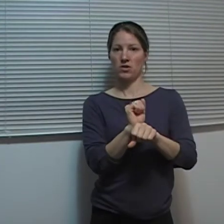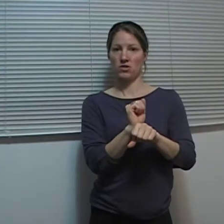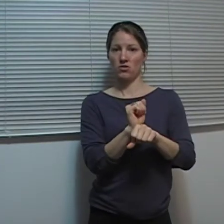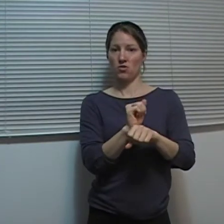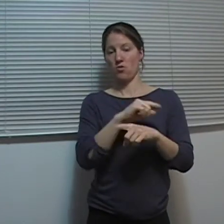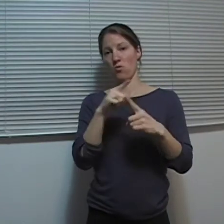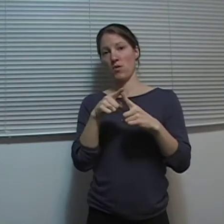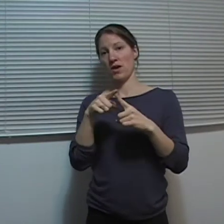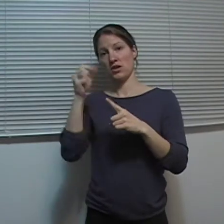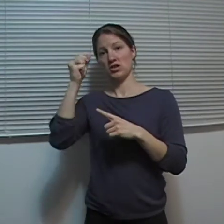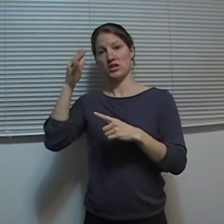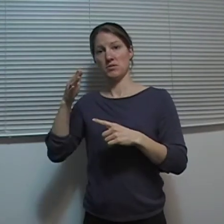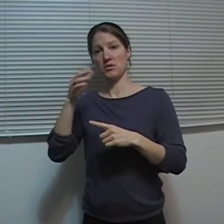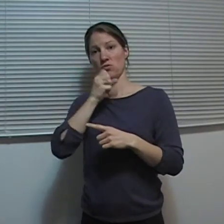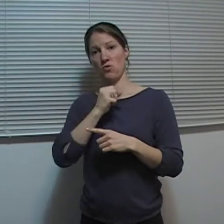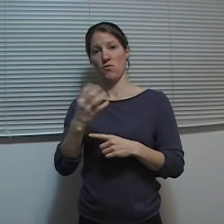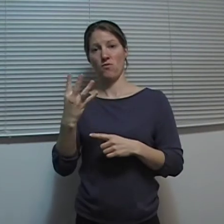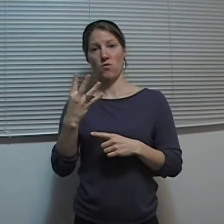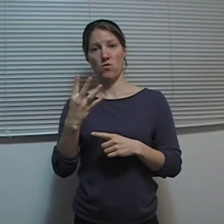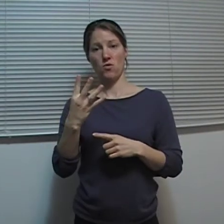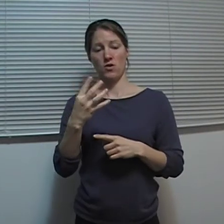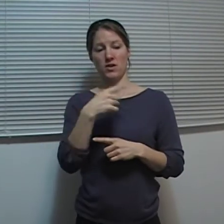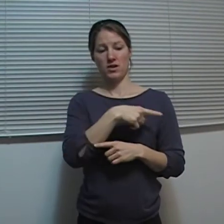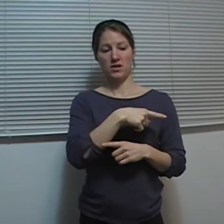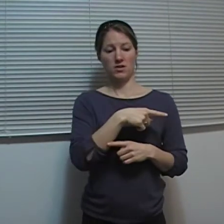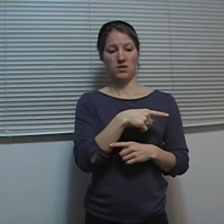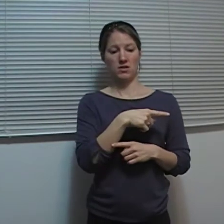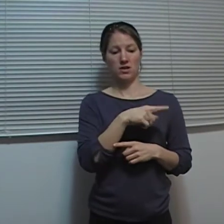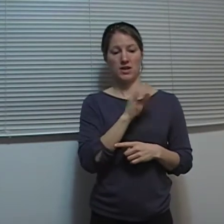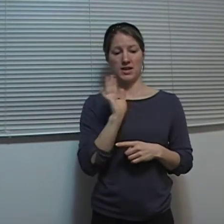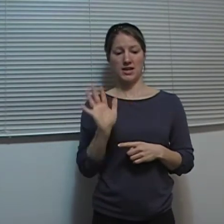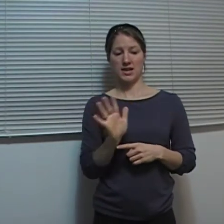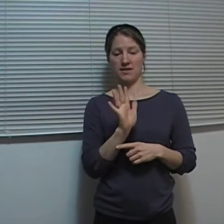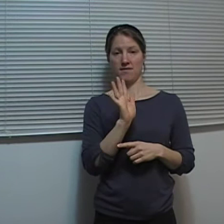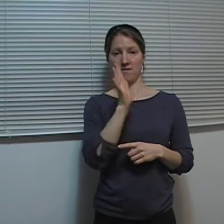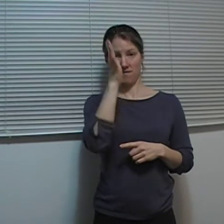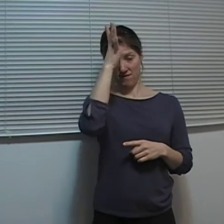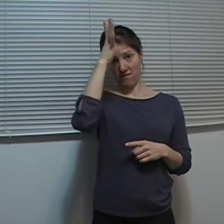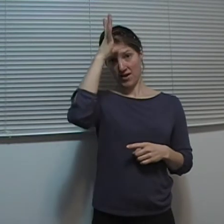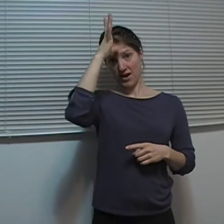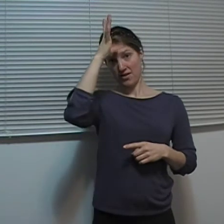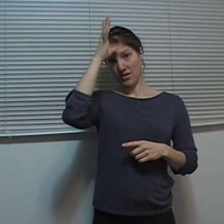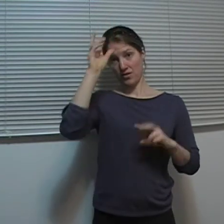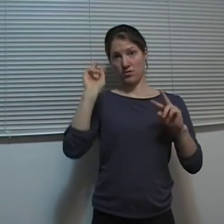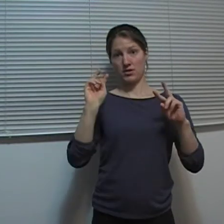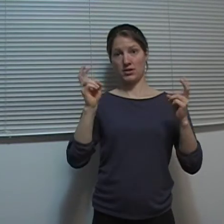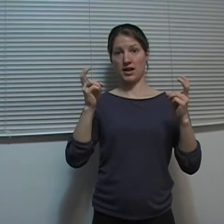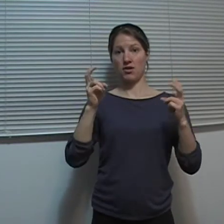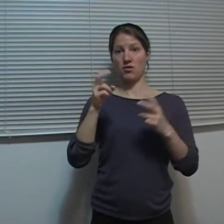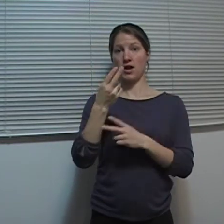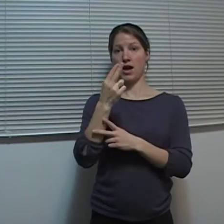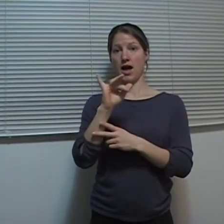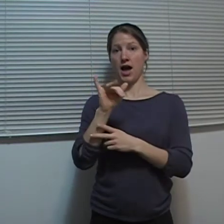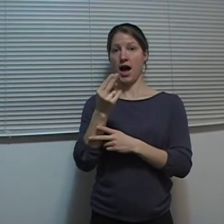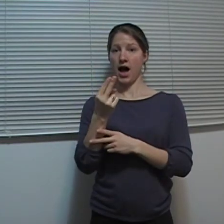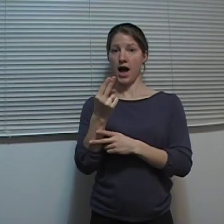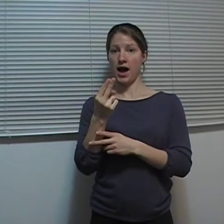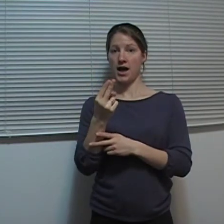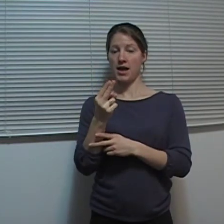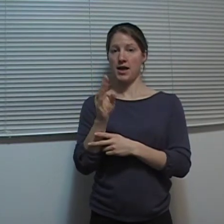chamberlain to high bailiff. High bailiff in Stratford is the same as the mayor. You